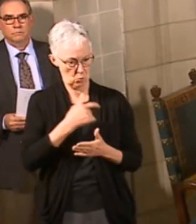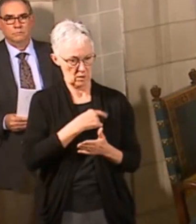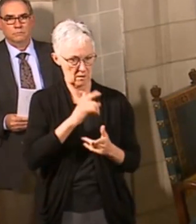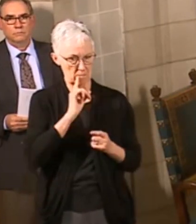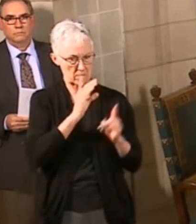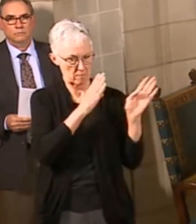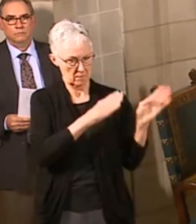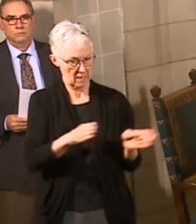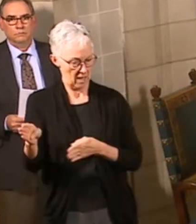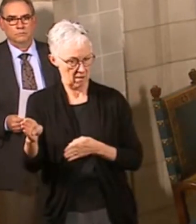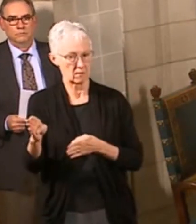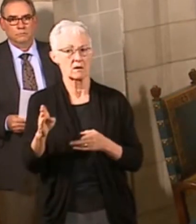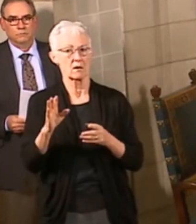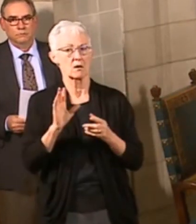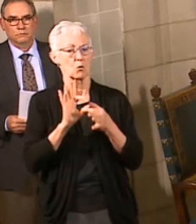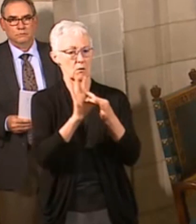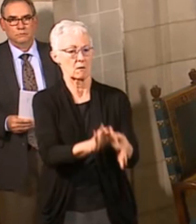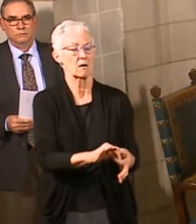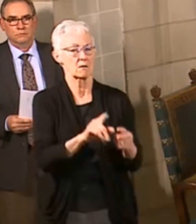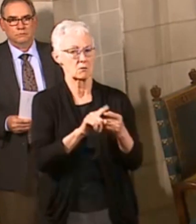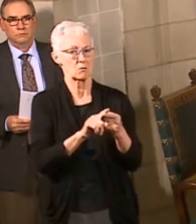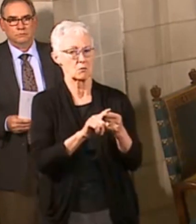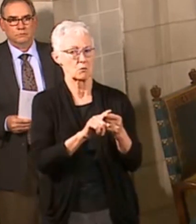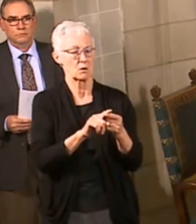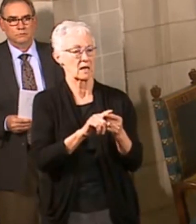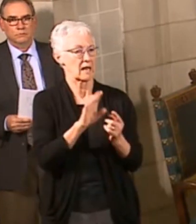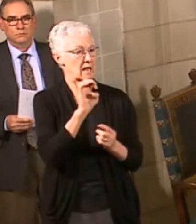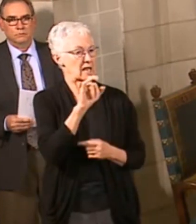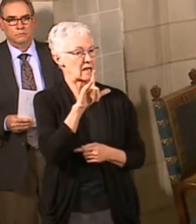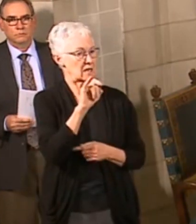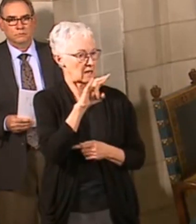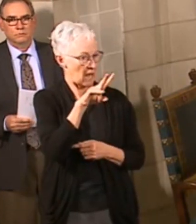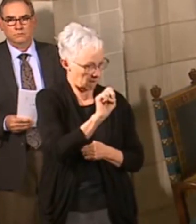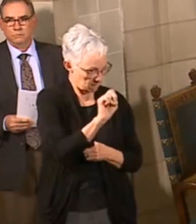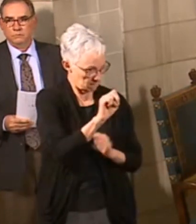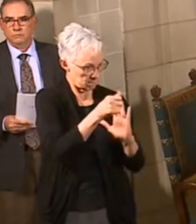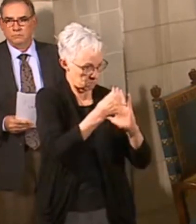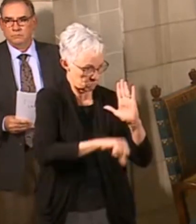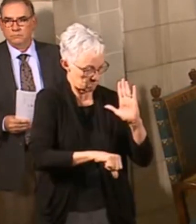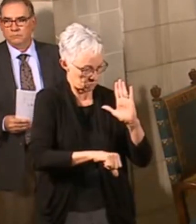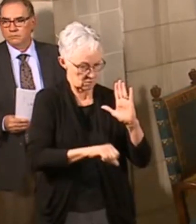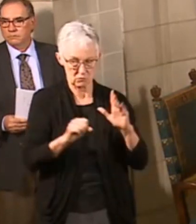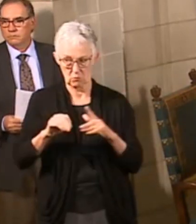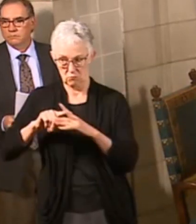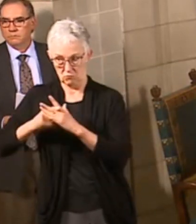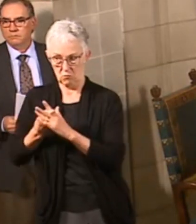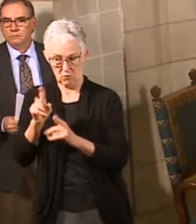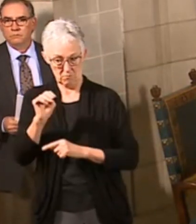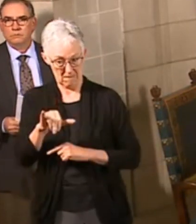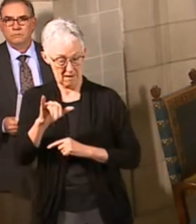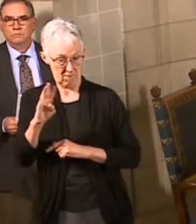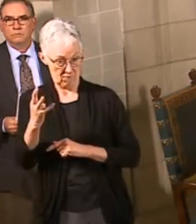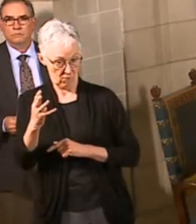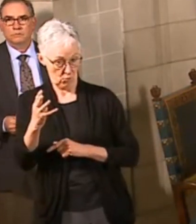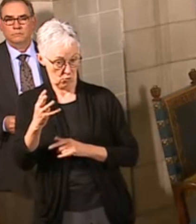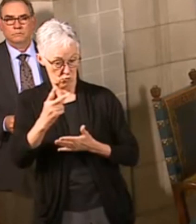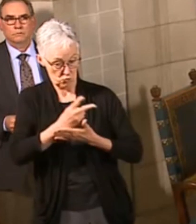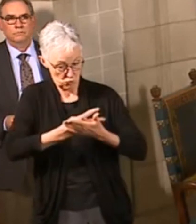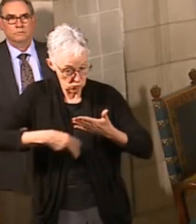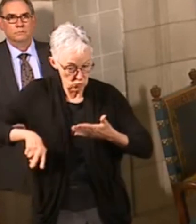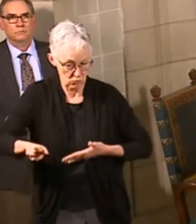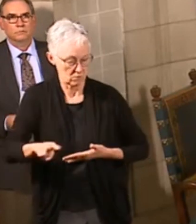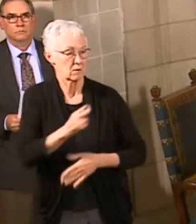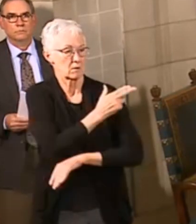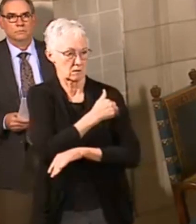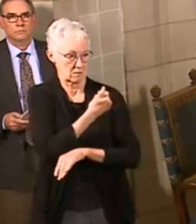has to do with elective surgeries. So we're making the announcement today that starting May 4th, so in 2 weeks, hospitals